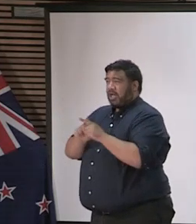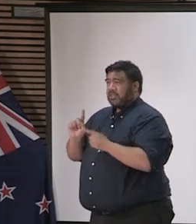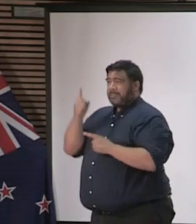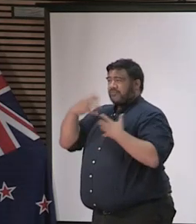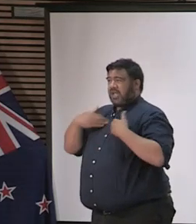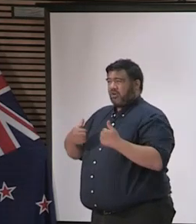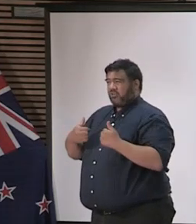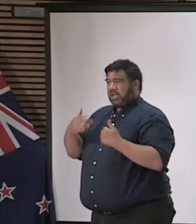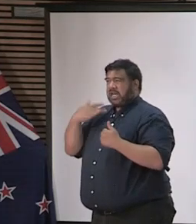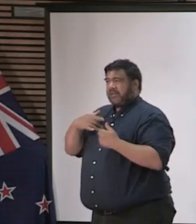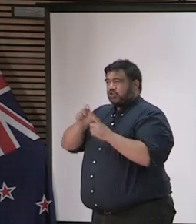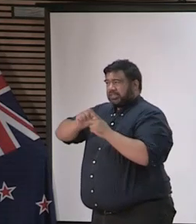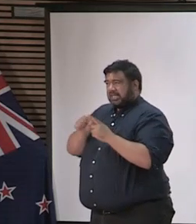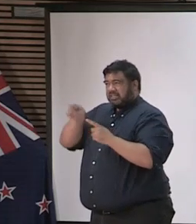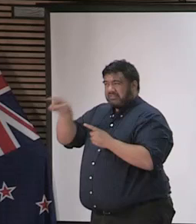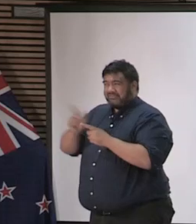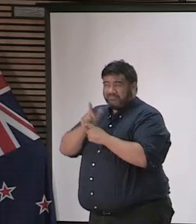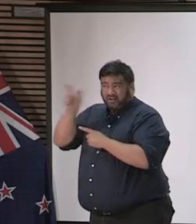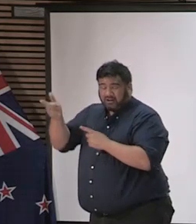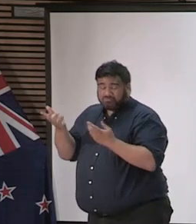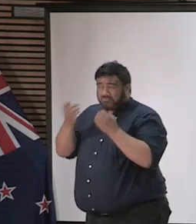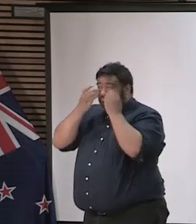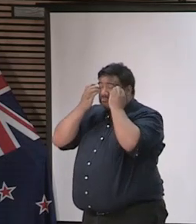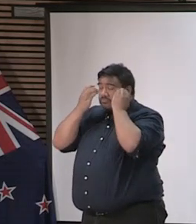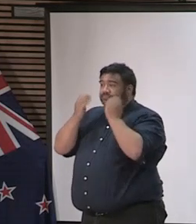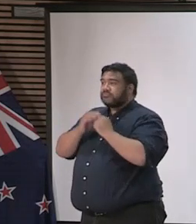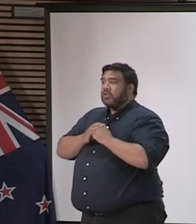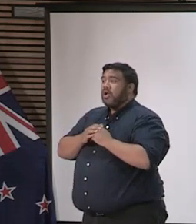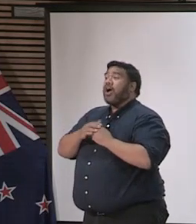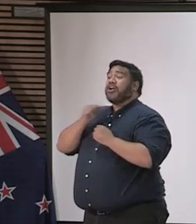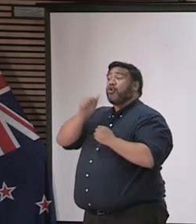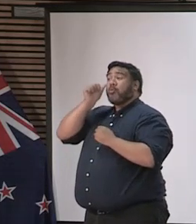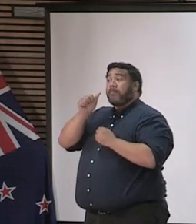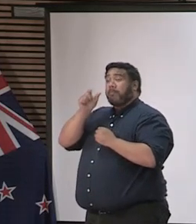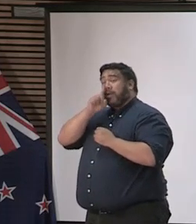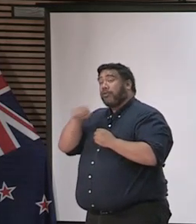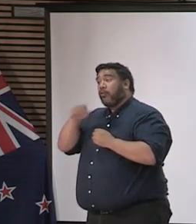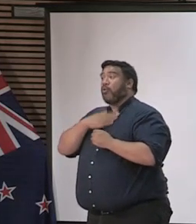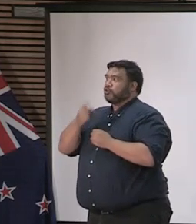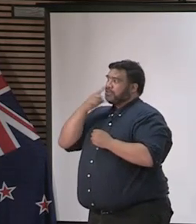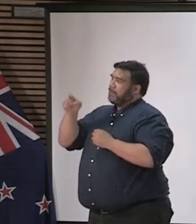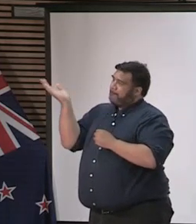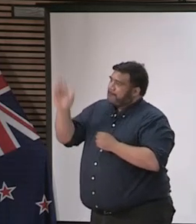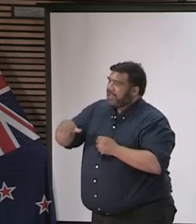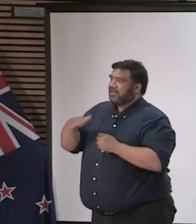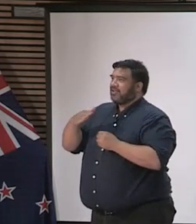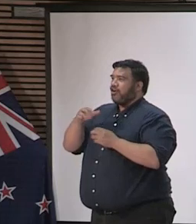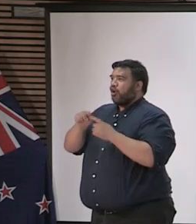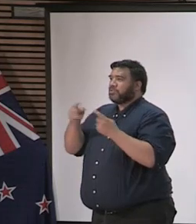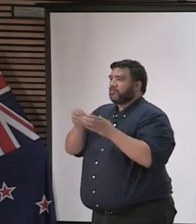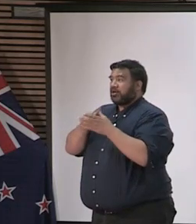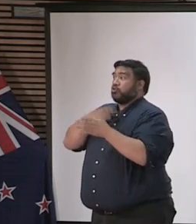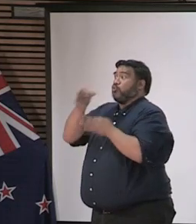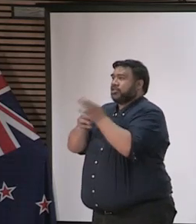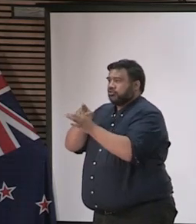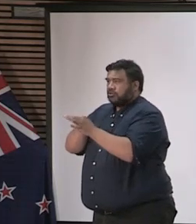of Health. I think there is an appetite to see him back at Parliament so that he can be questioned by the opposition,